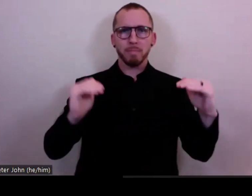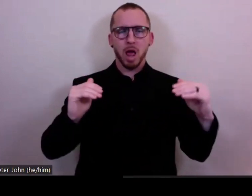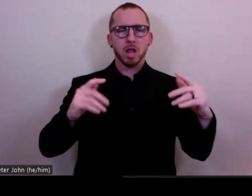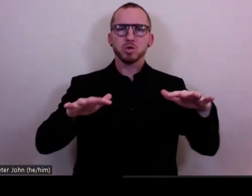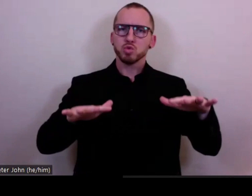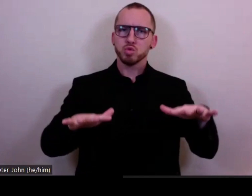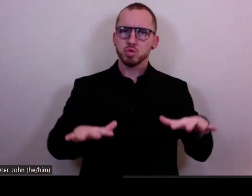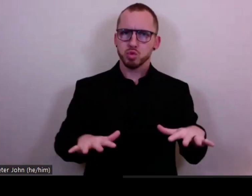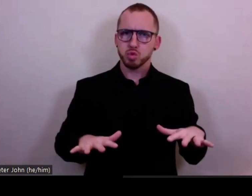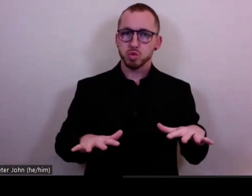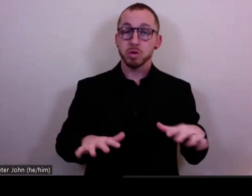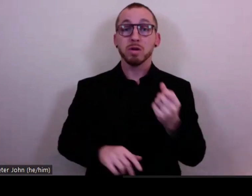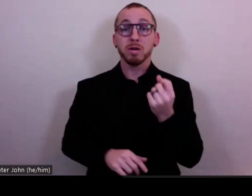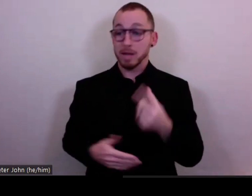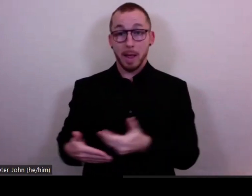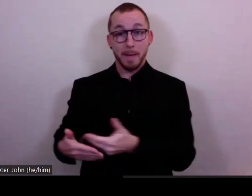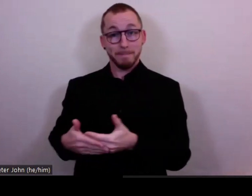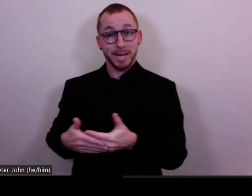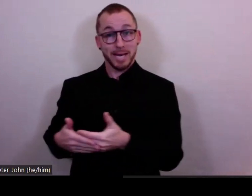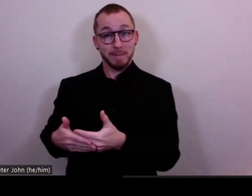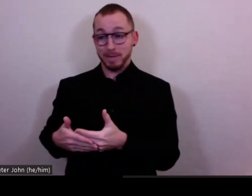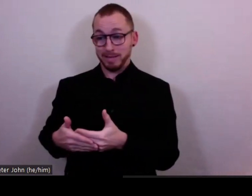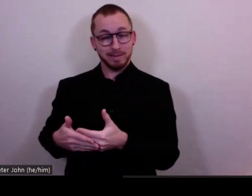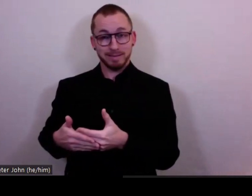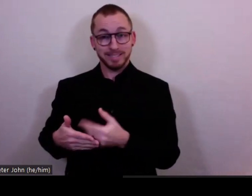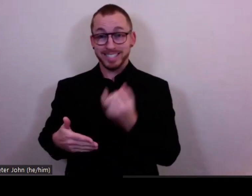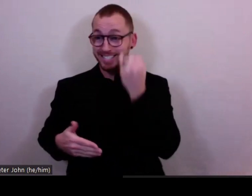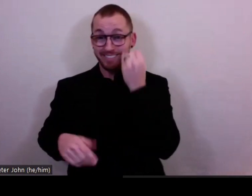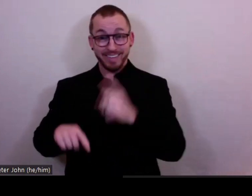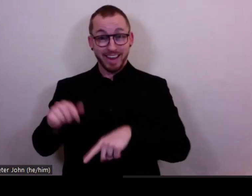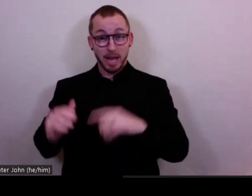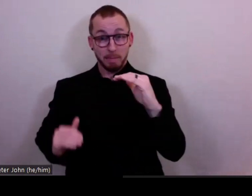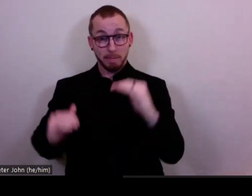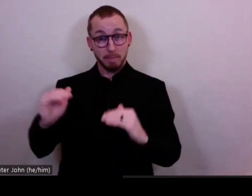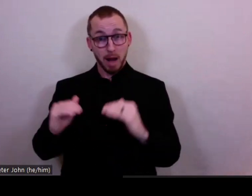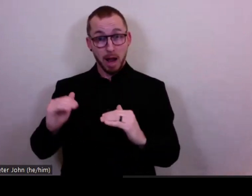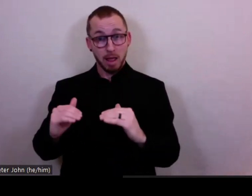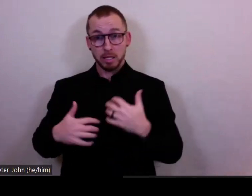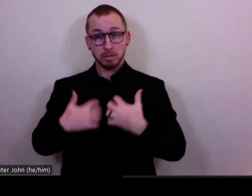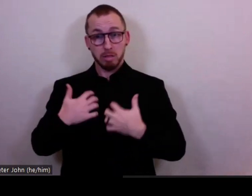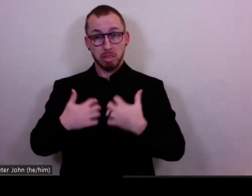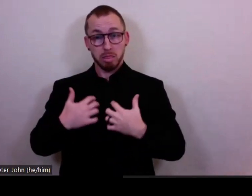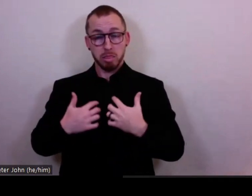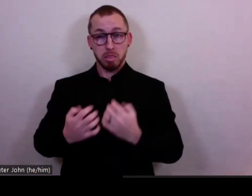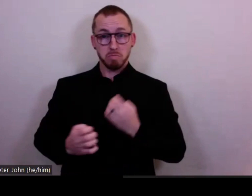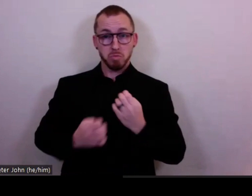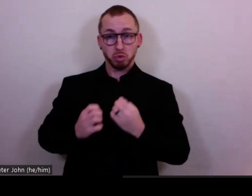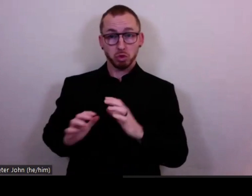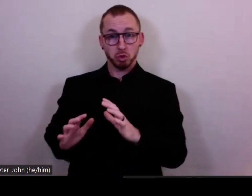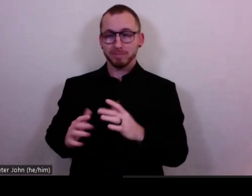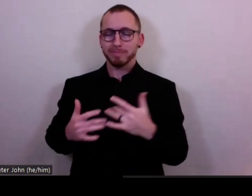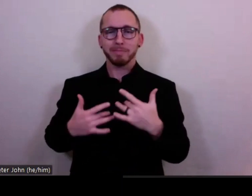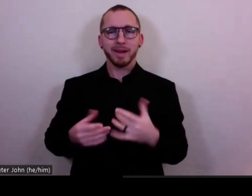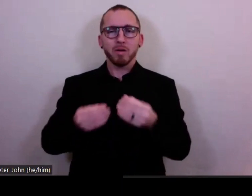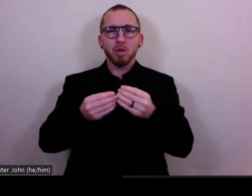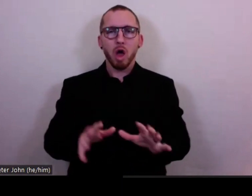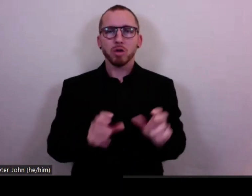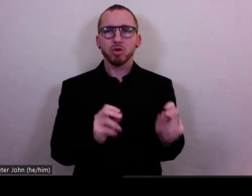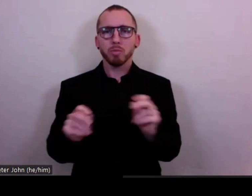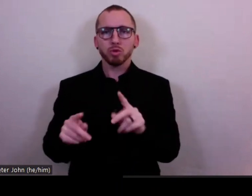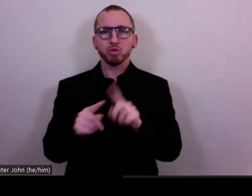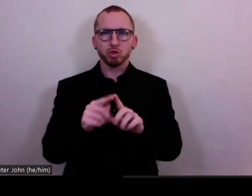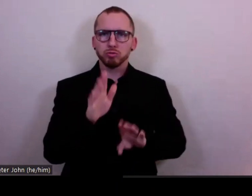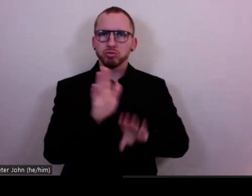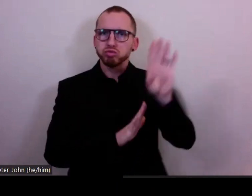They lose developmental milestones, opportunities for experiences. So now we start to see